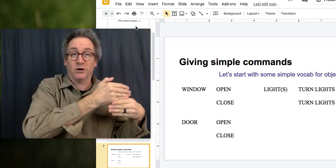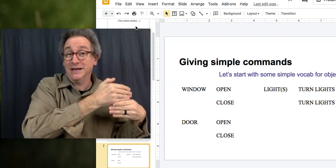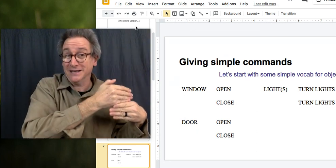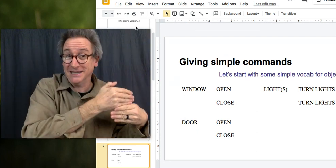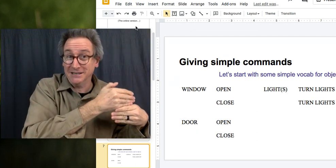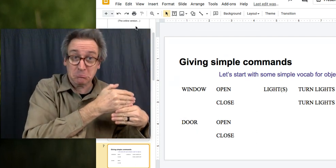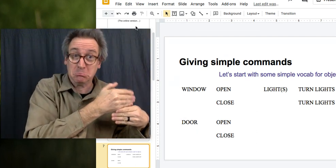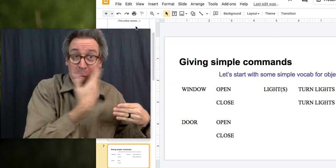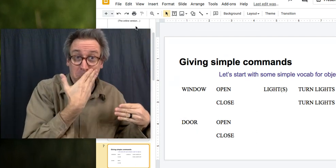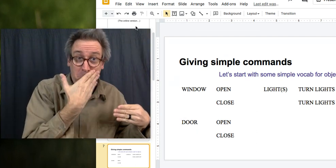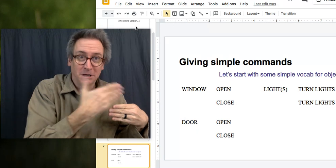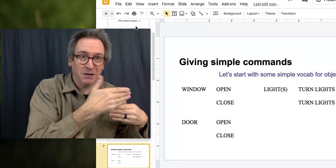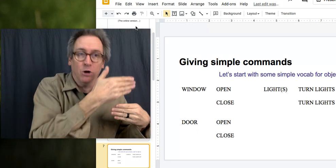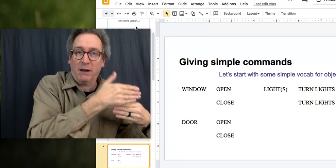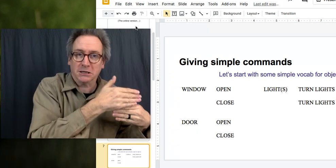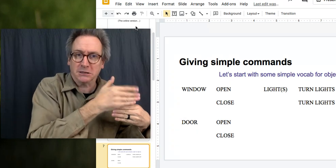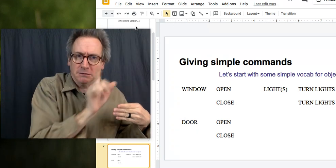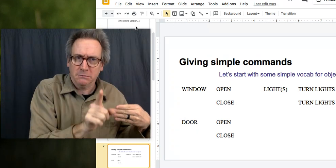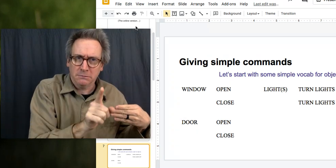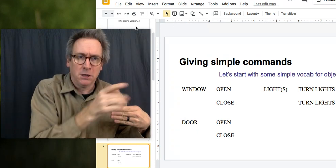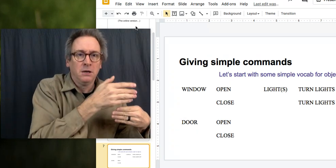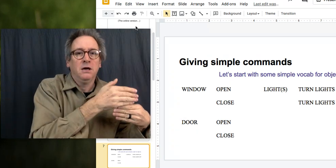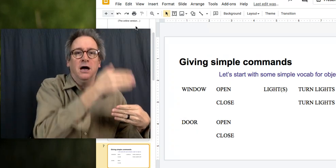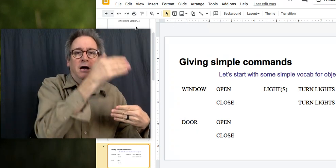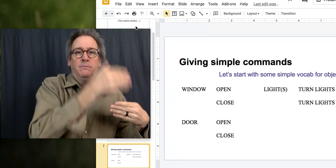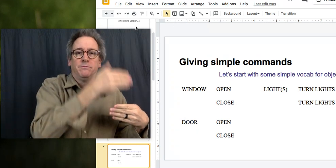Or guillotine. No politics.